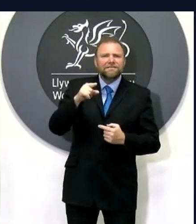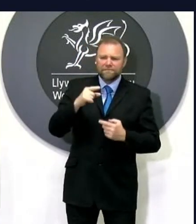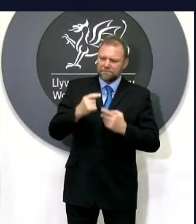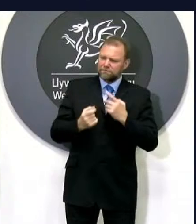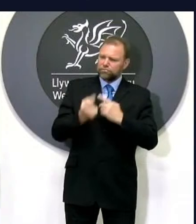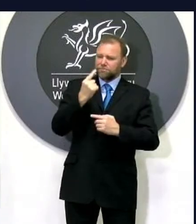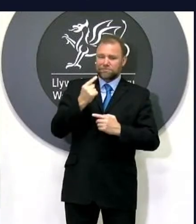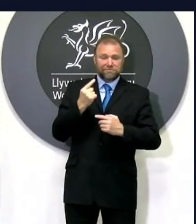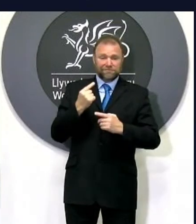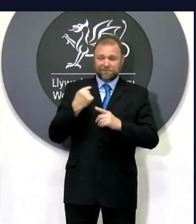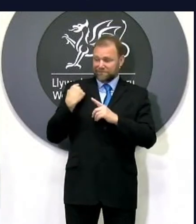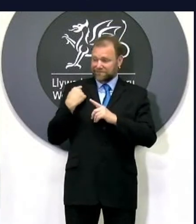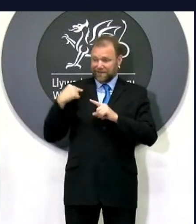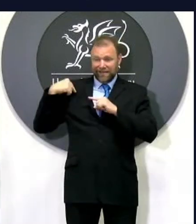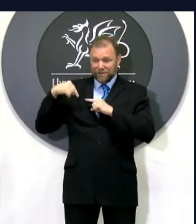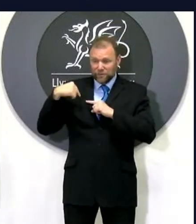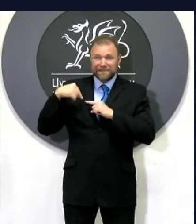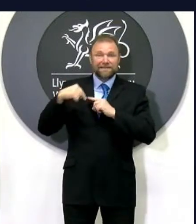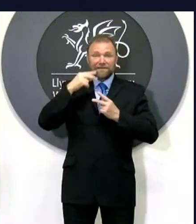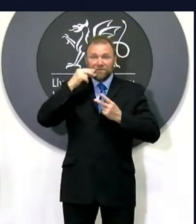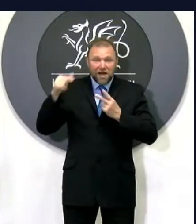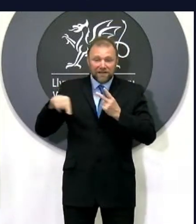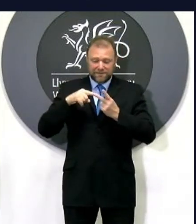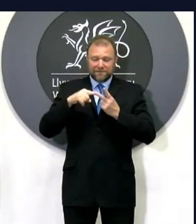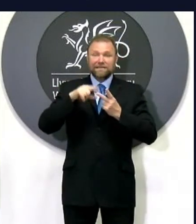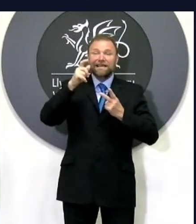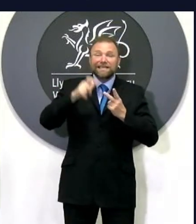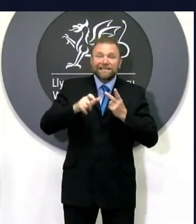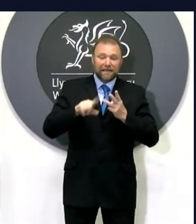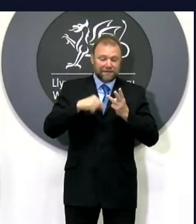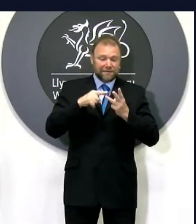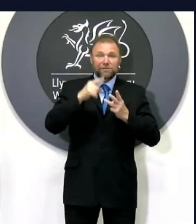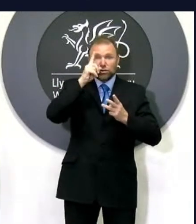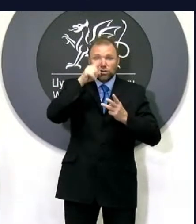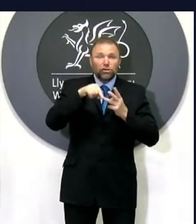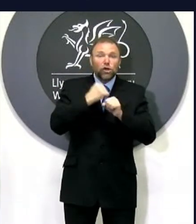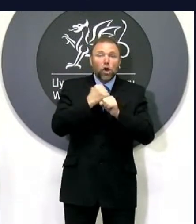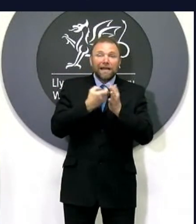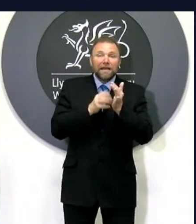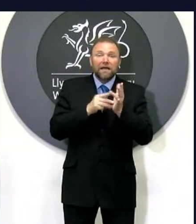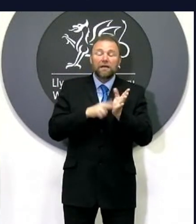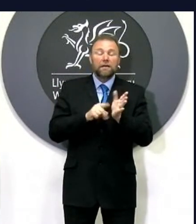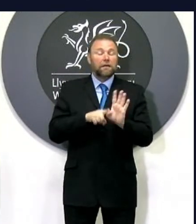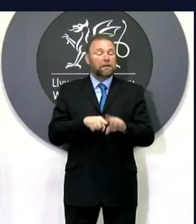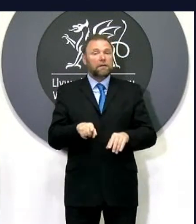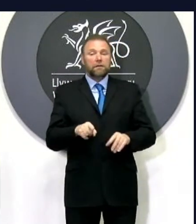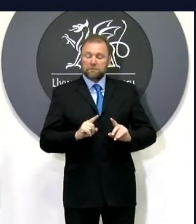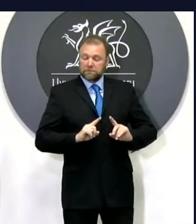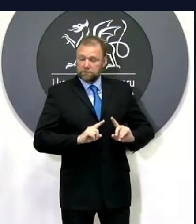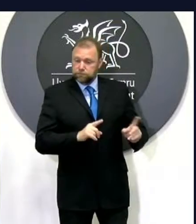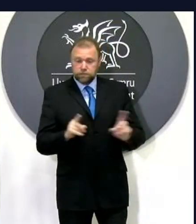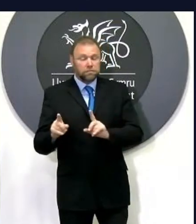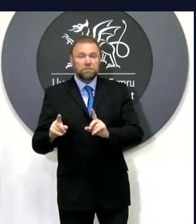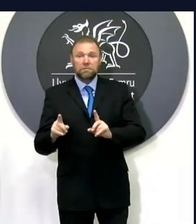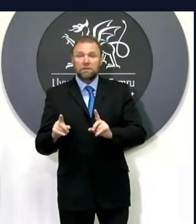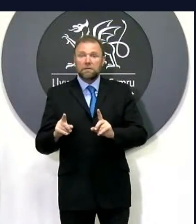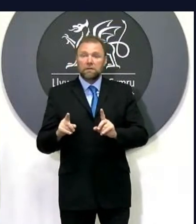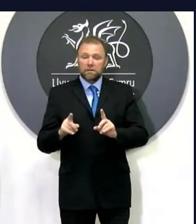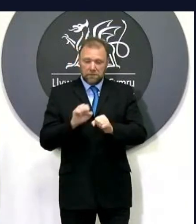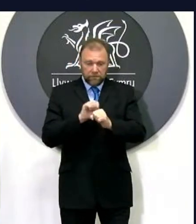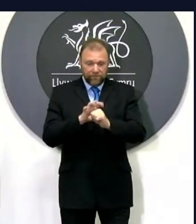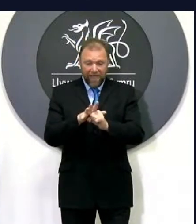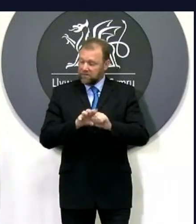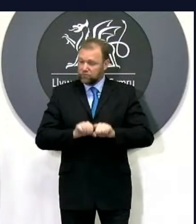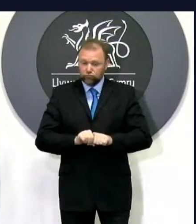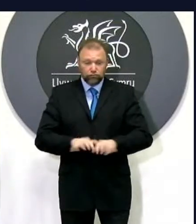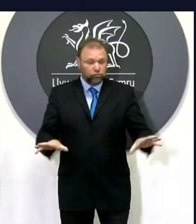not just in France, but in Italy and Germany and other parts of the continent, where the virus is in circulation again, and